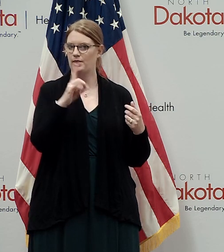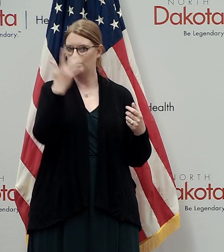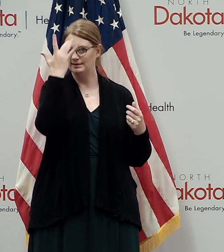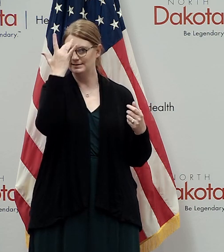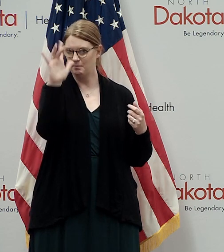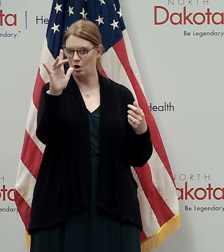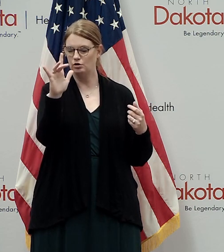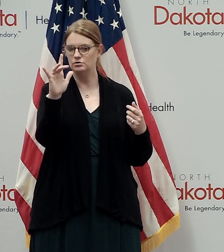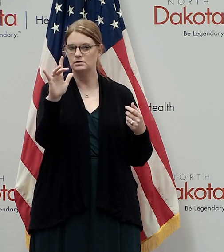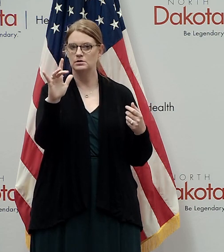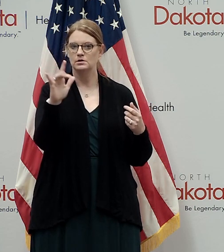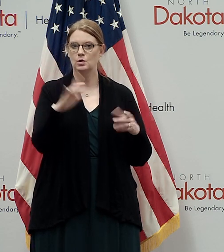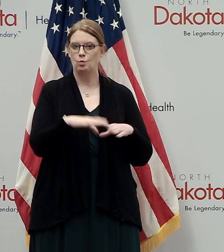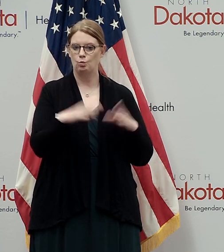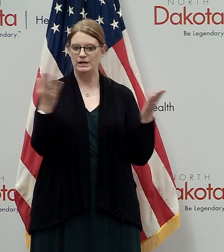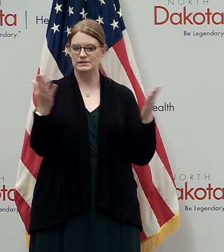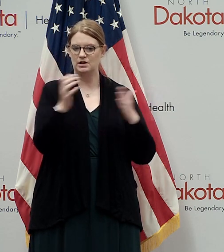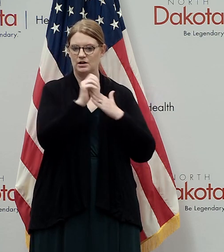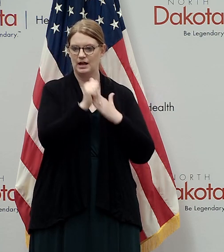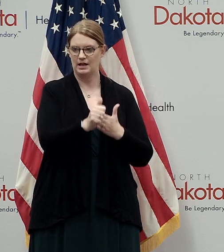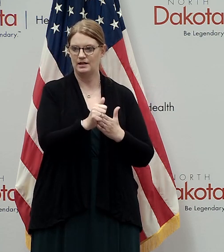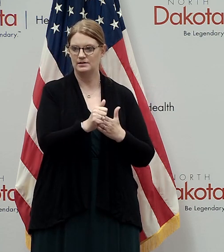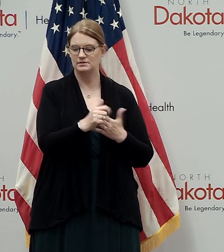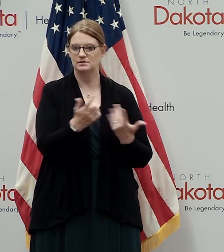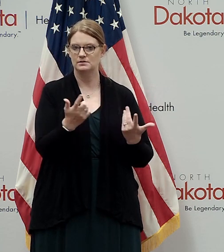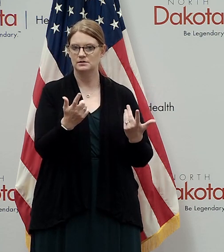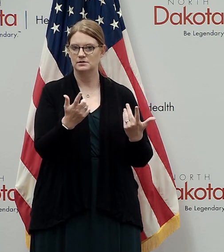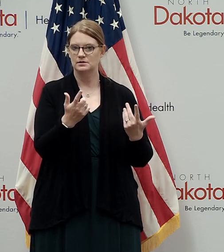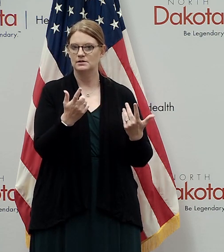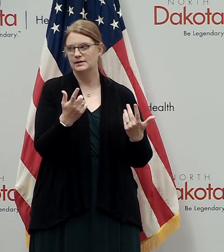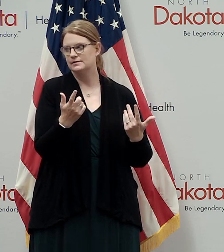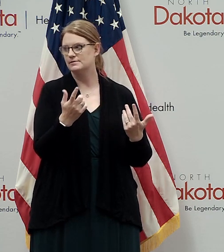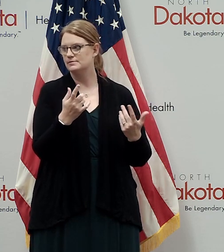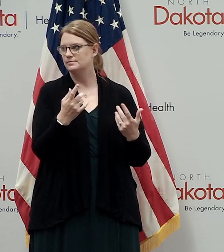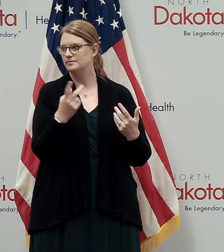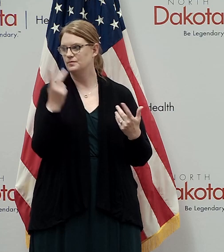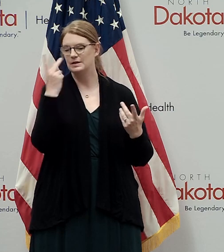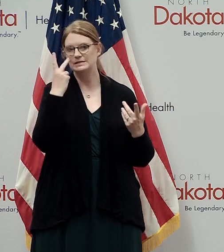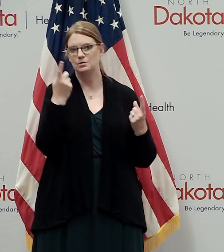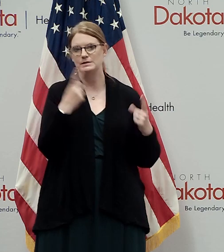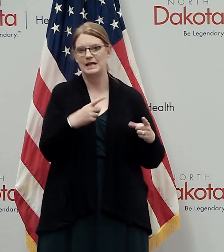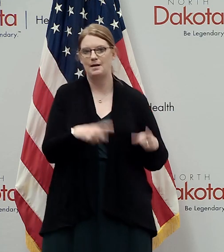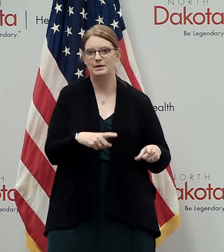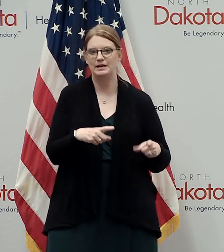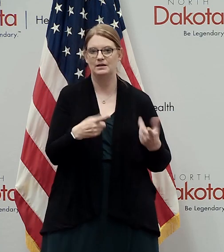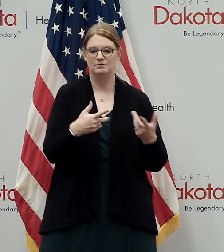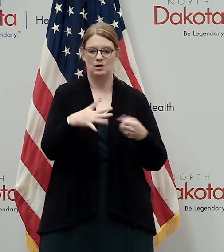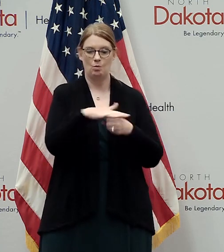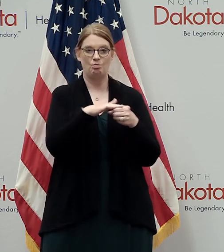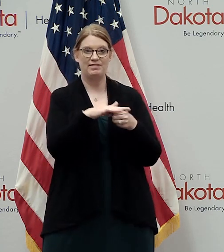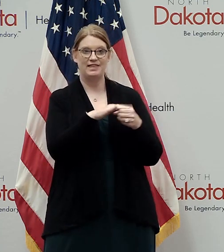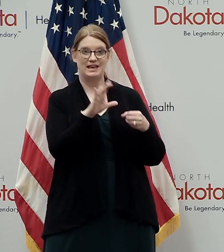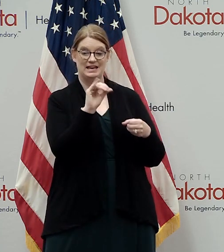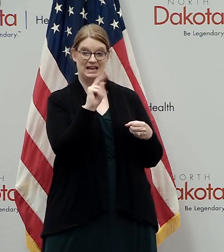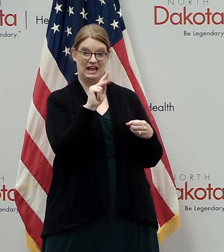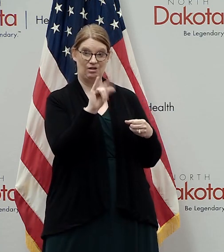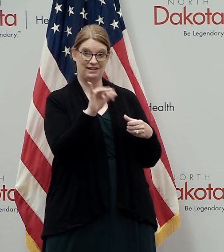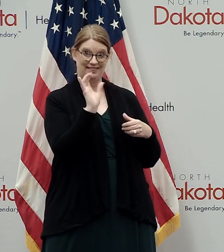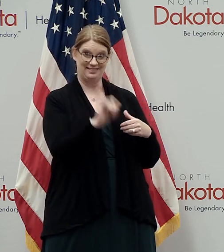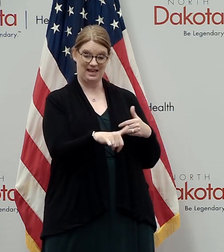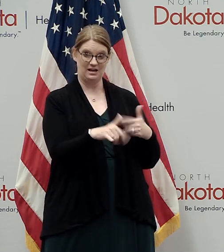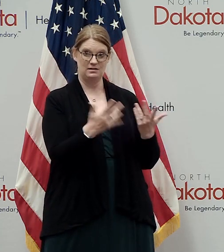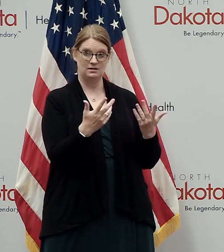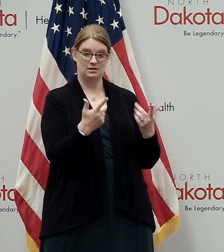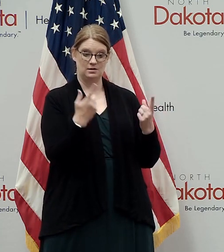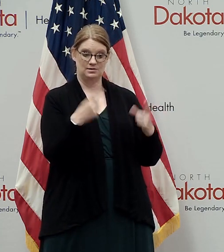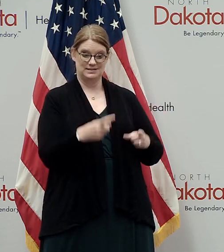Smart restart guidelines. It's a little bit of the context of what's happening in that county. What's the level of